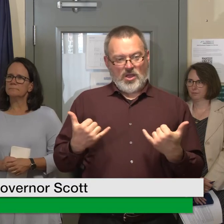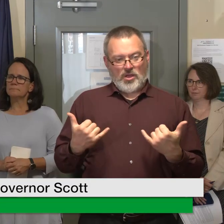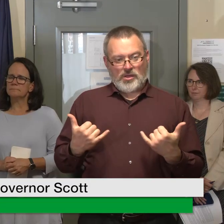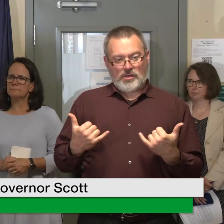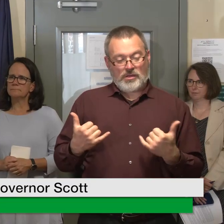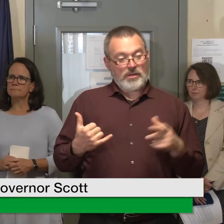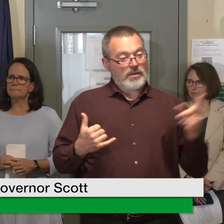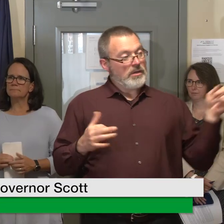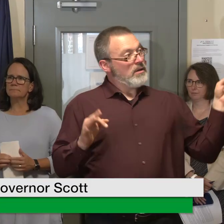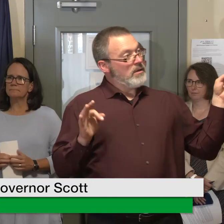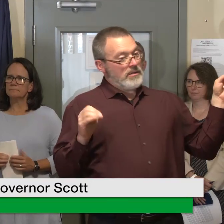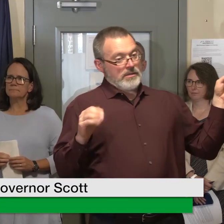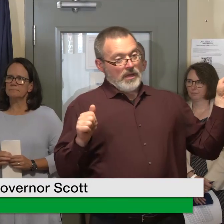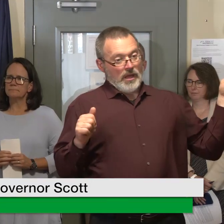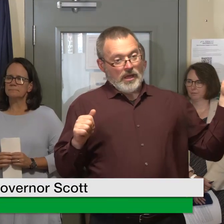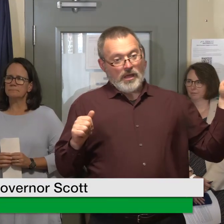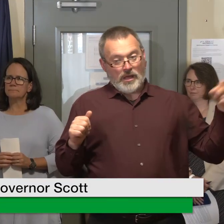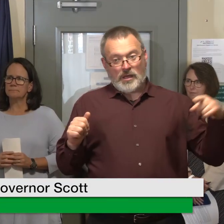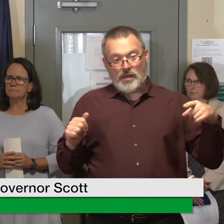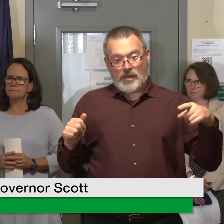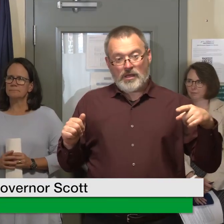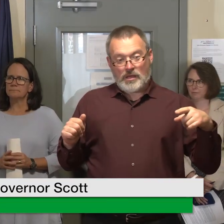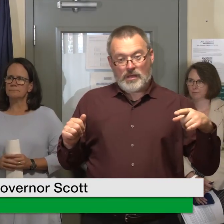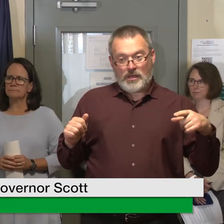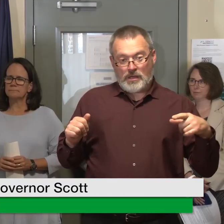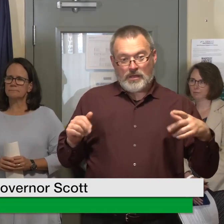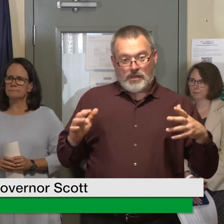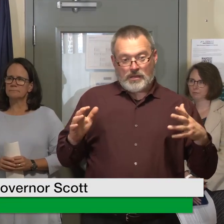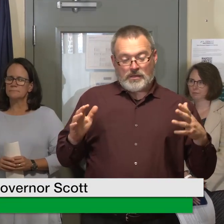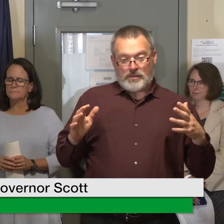themselves, as you remember,